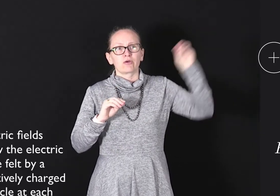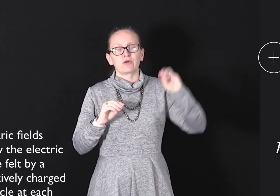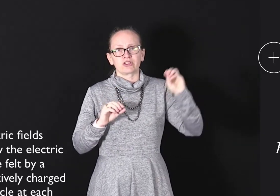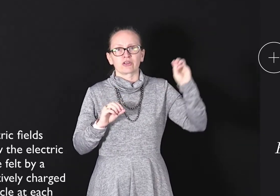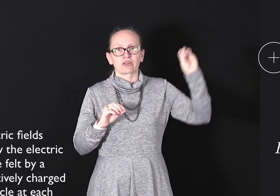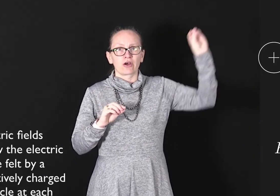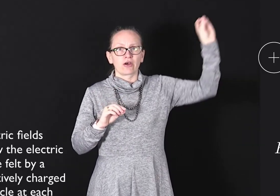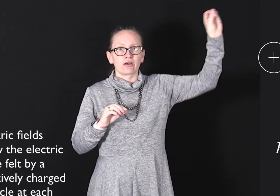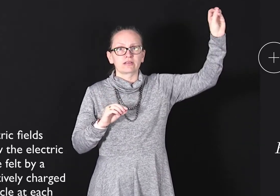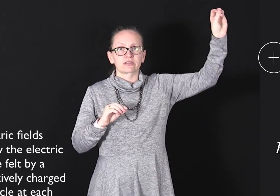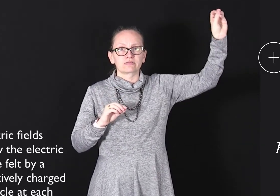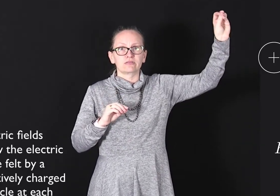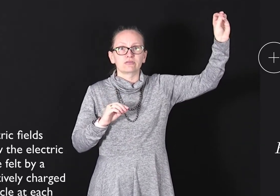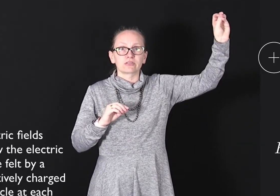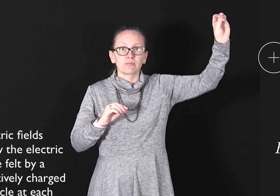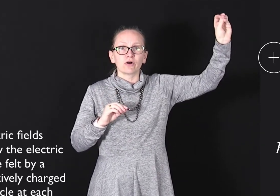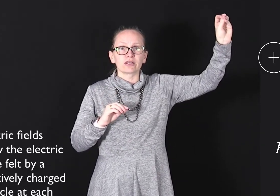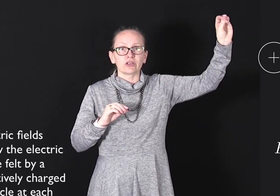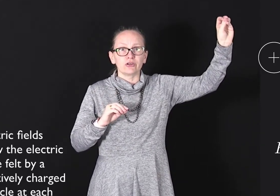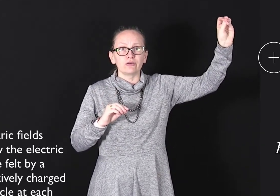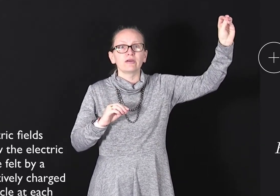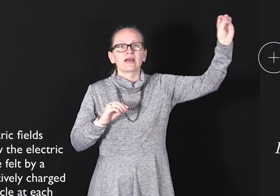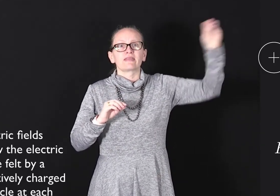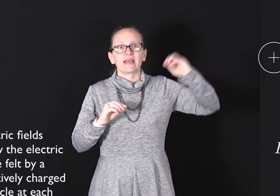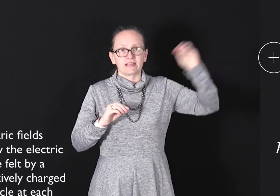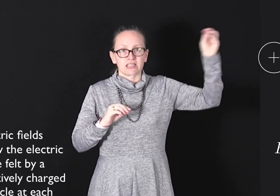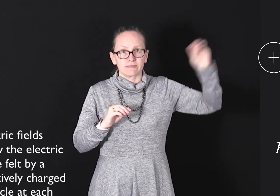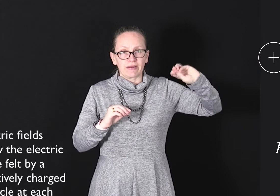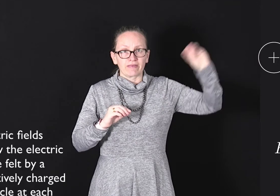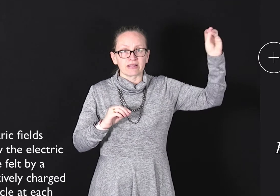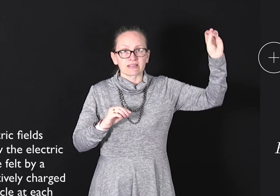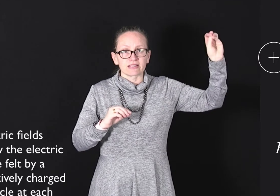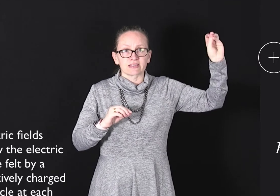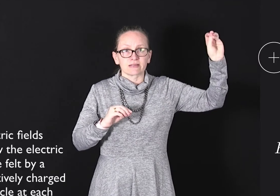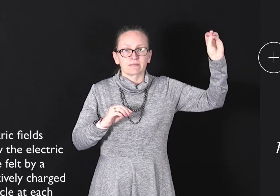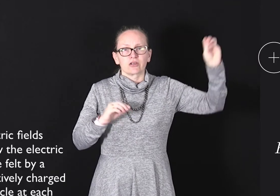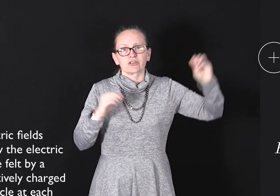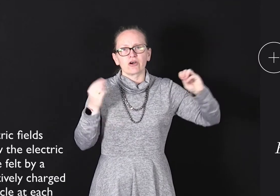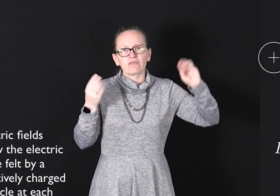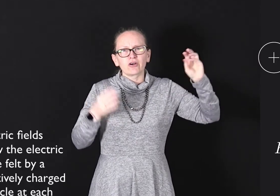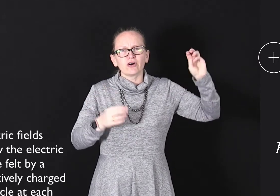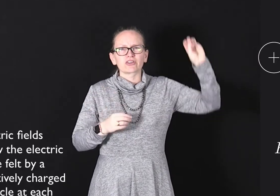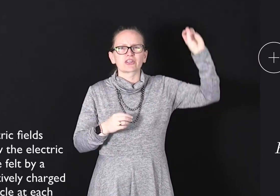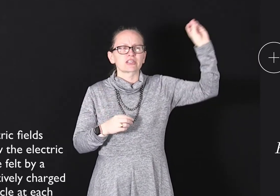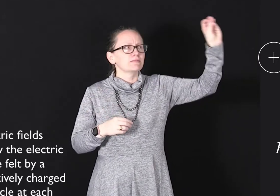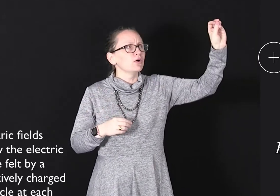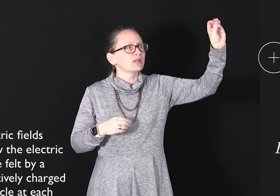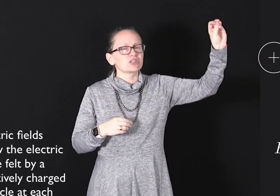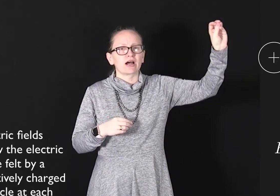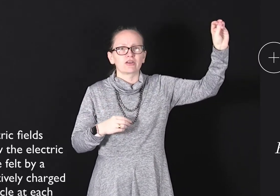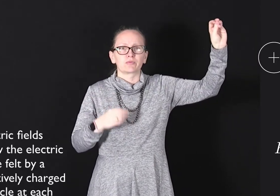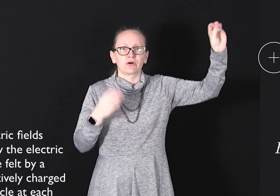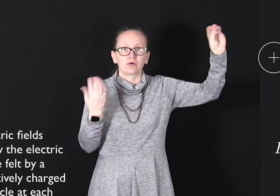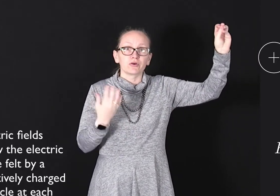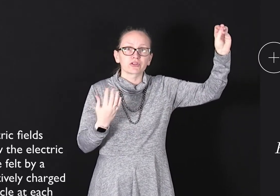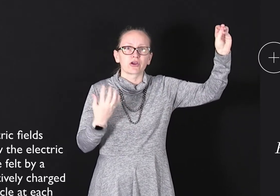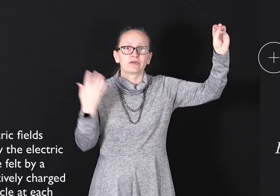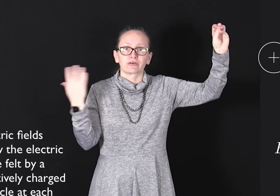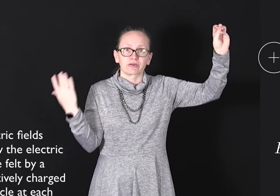which the smaller Q then experiences. So of course, the smaller charge will also